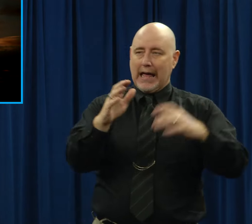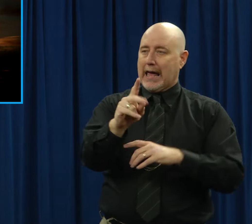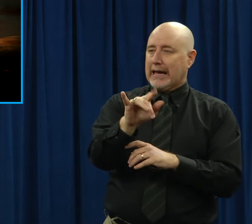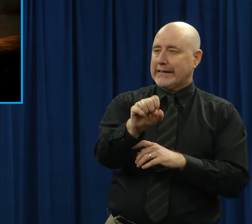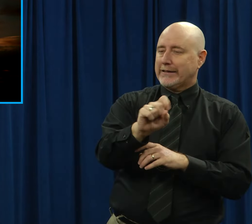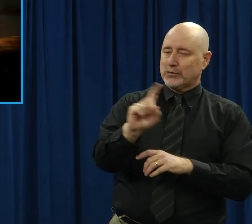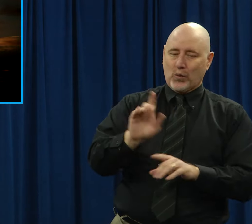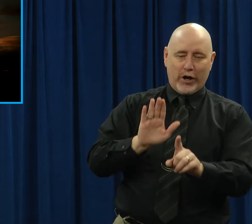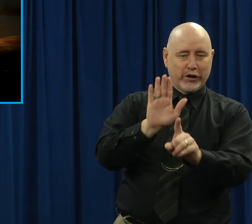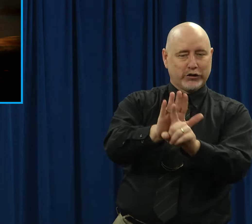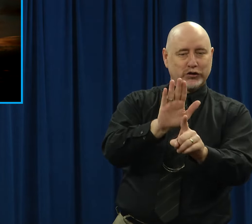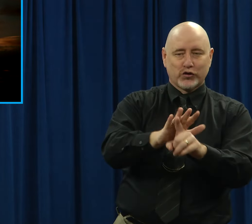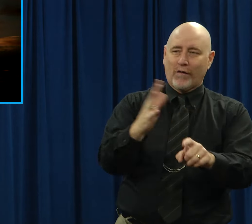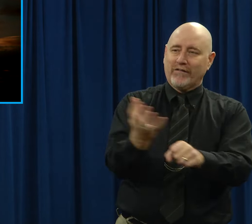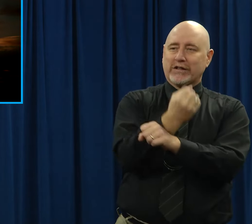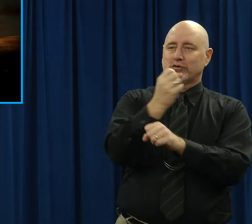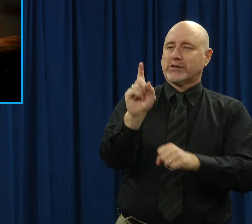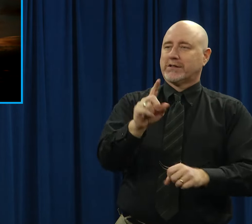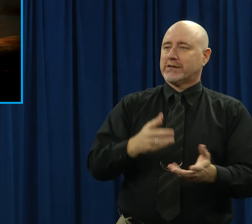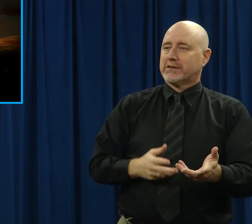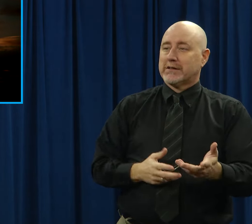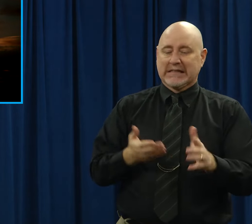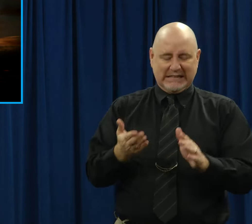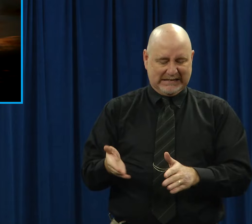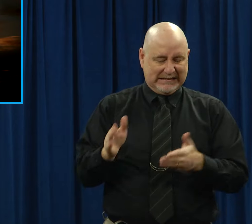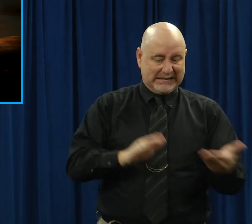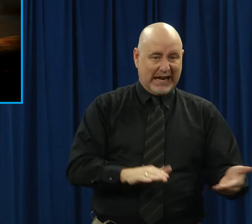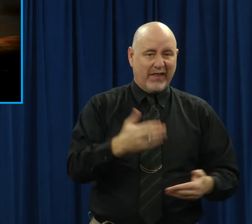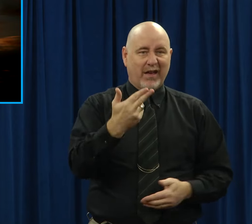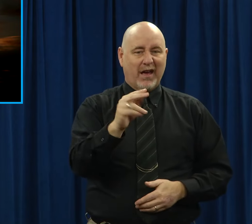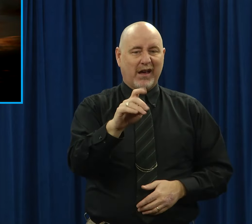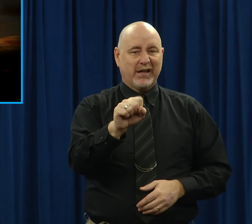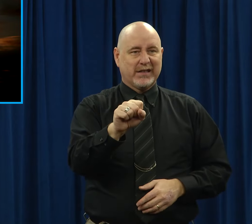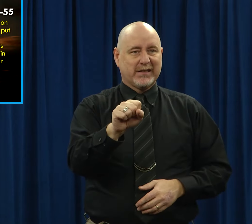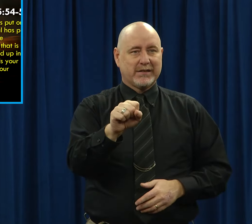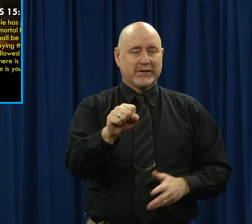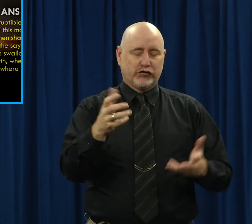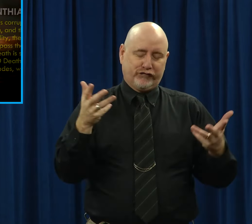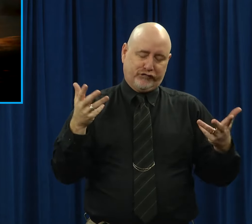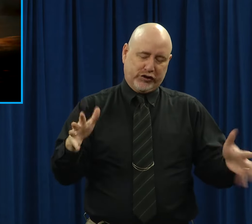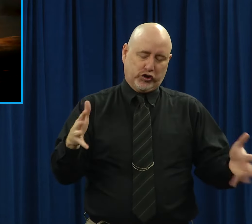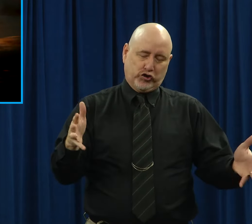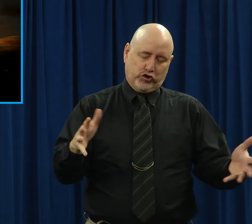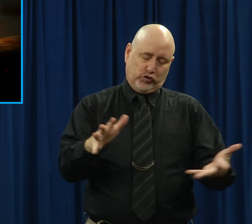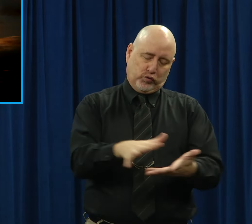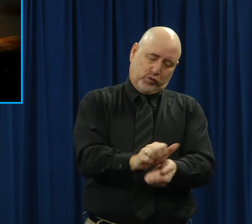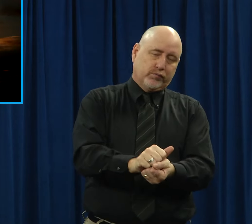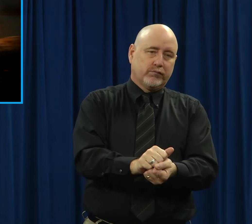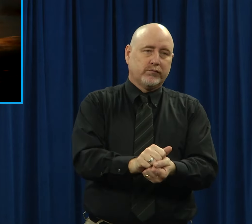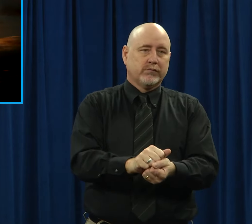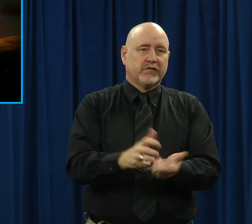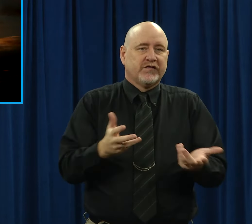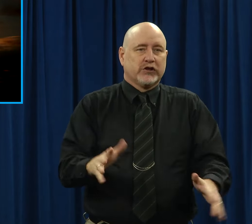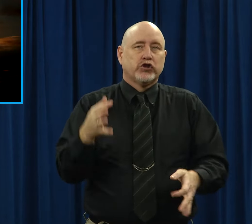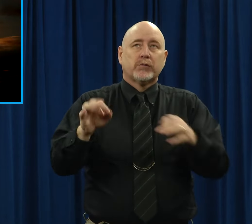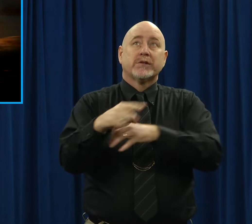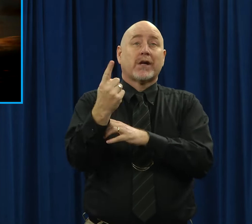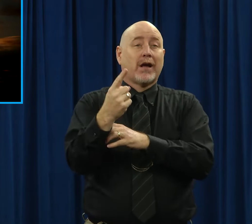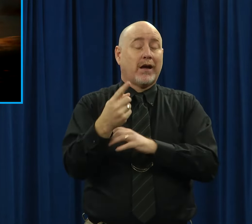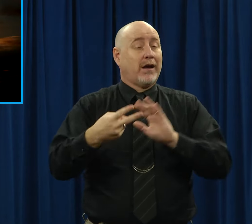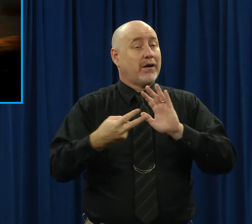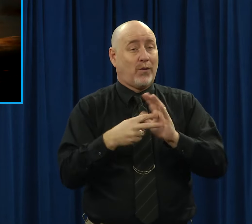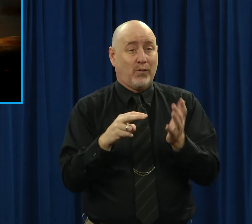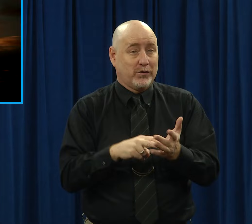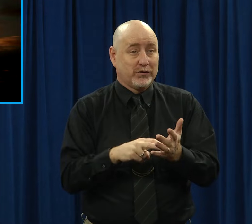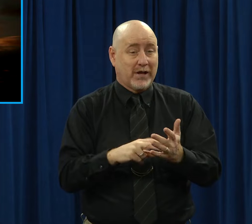O Hades, where is your victory? Death and Hades will be overcome on that